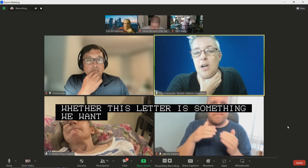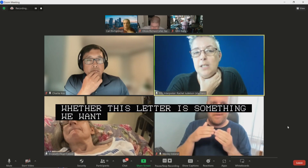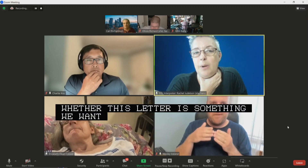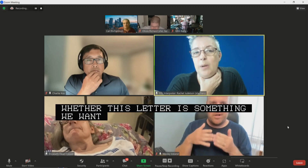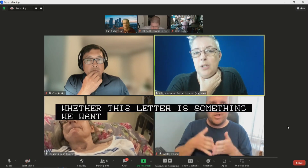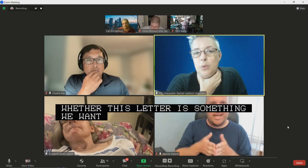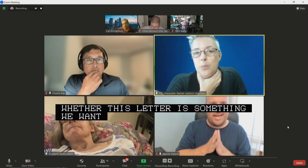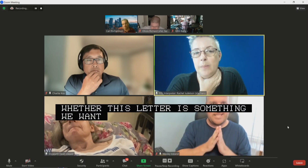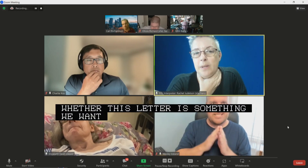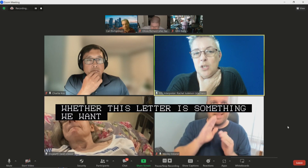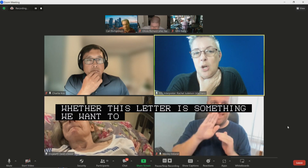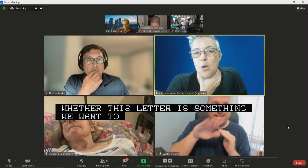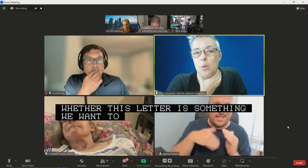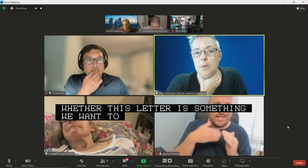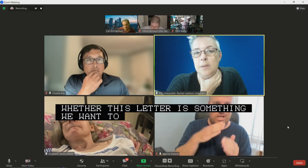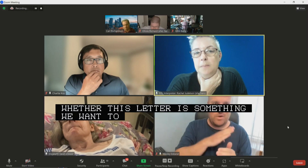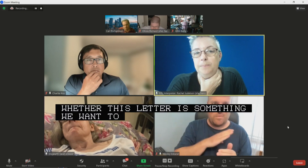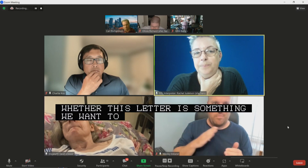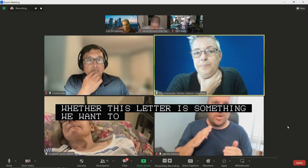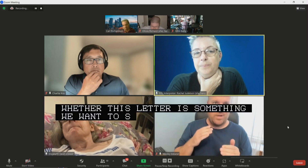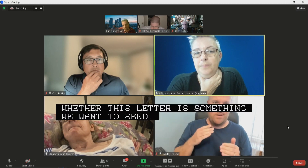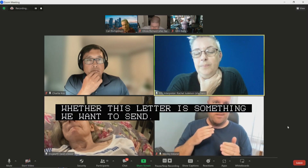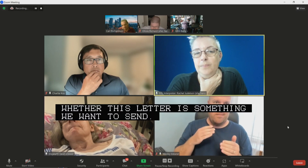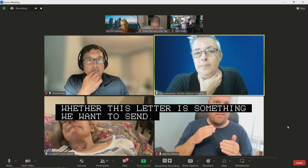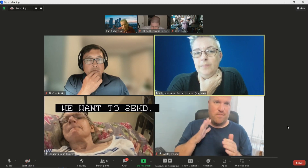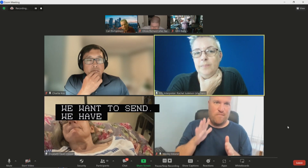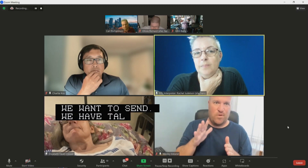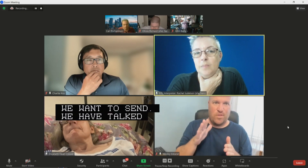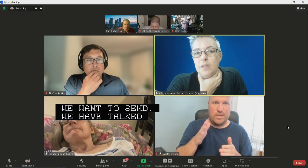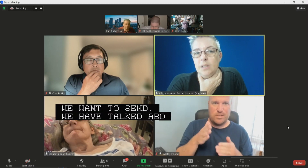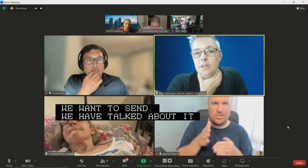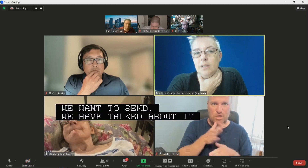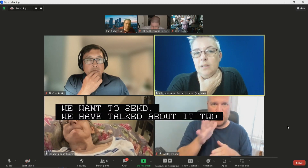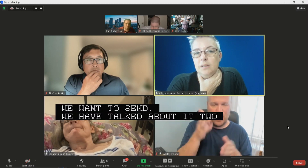We had talked about it 2 or 3 months ago.